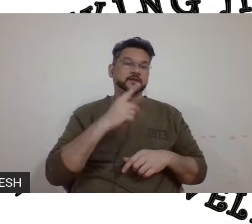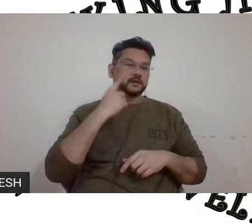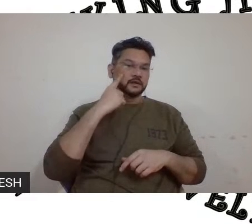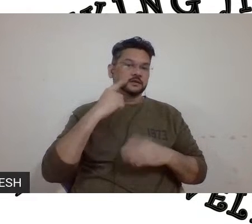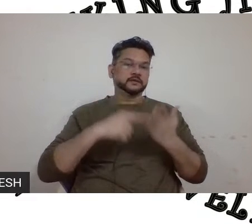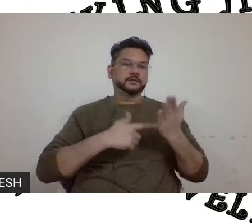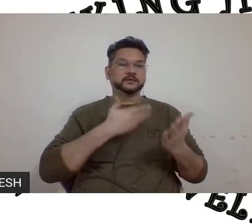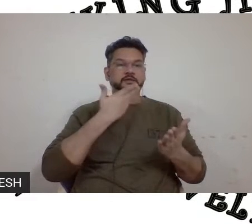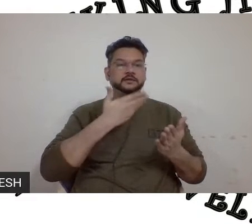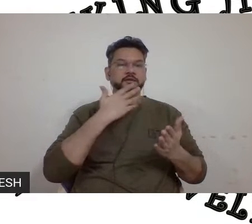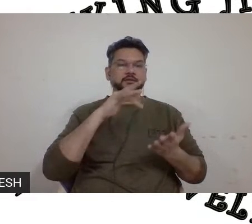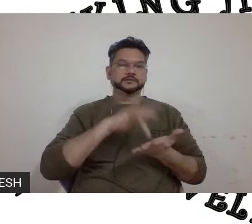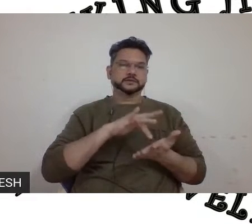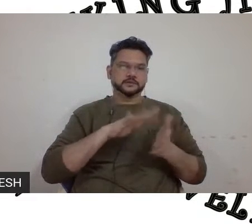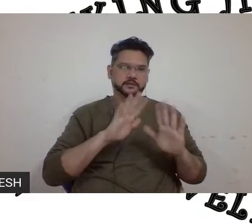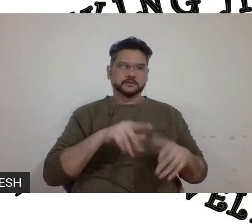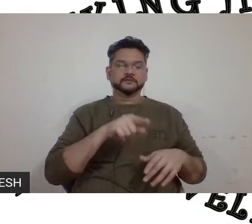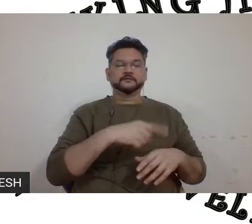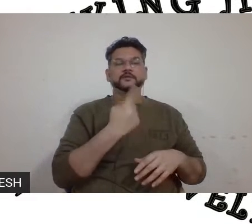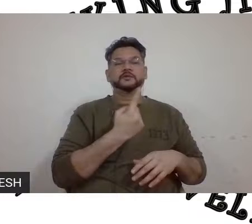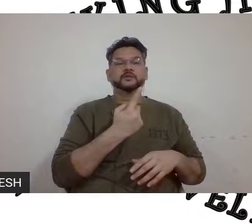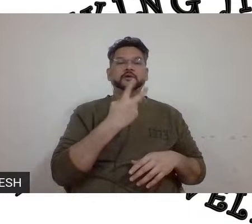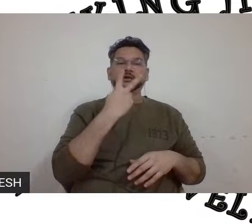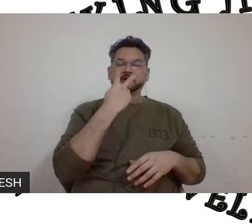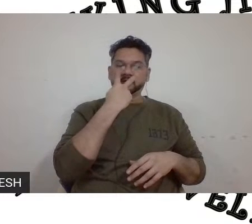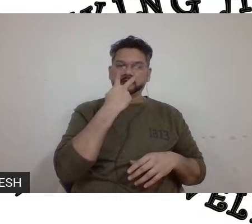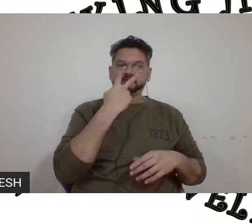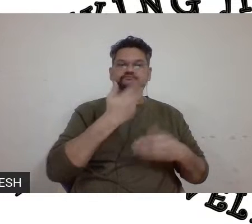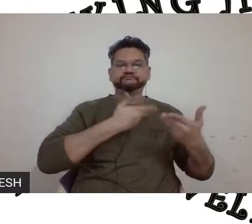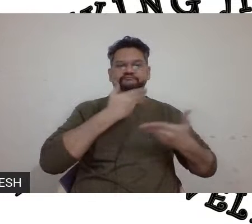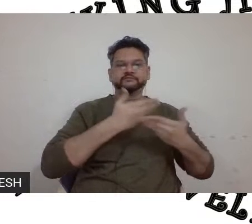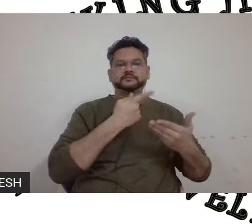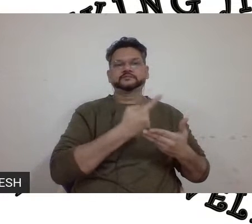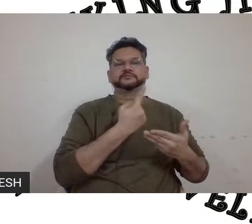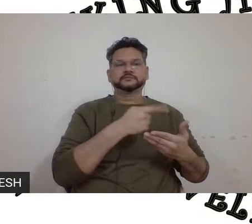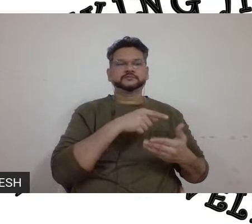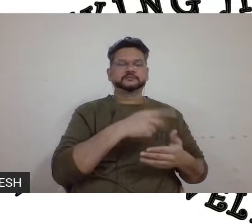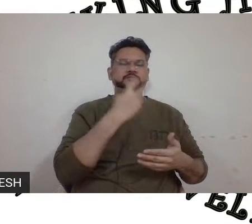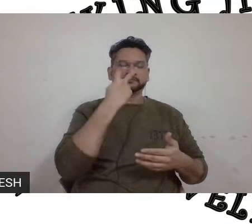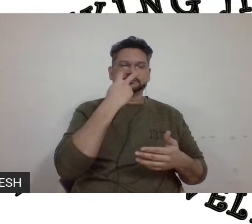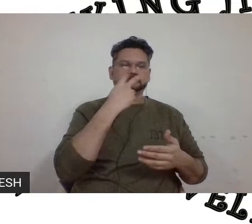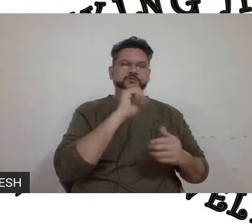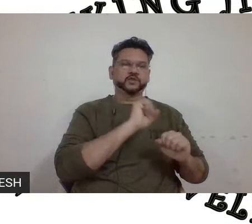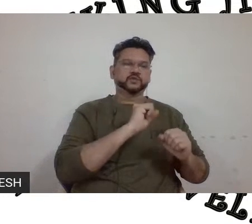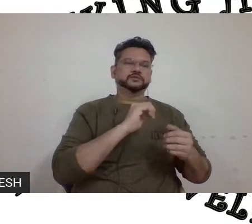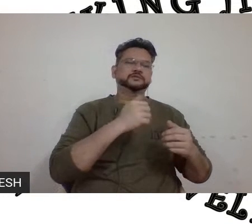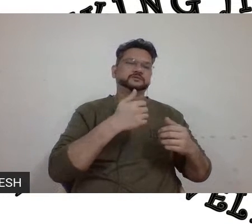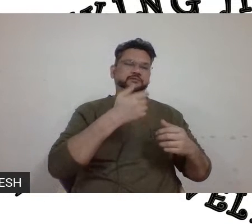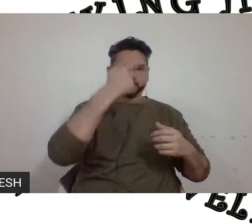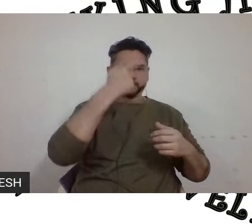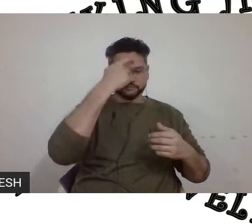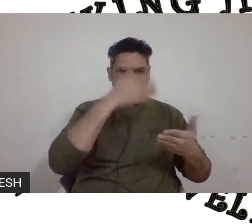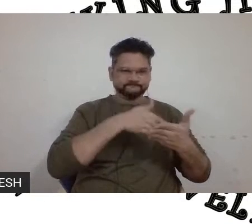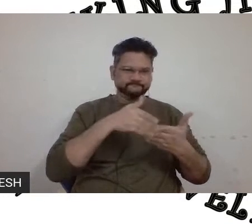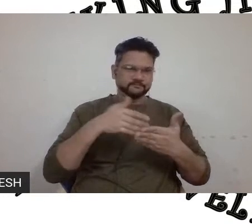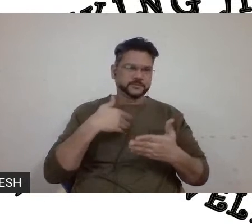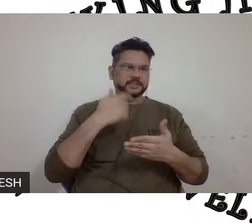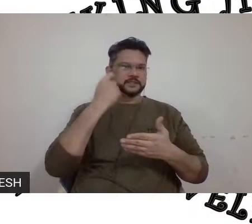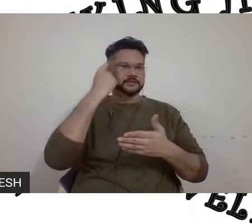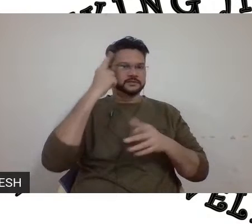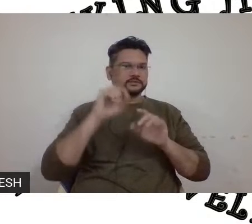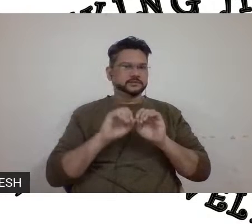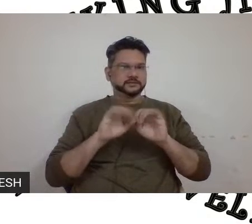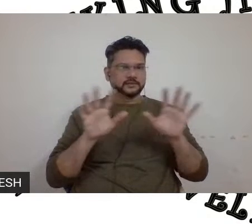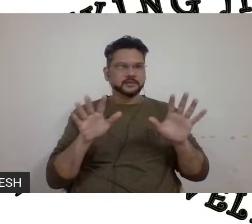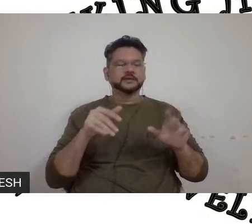visually impaired youth, because we understand the challenges faced by the visually impaired, and also we understand the opportunities and challenges which they